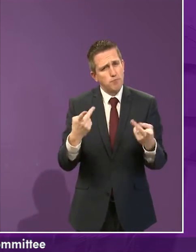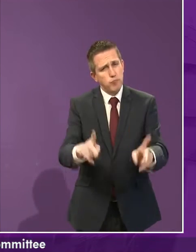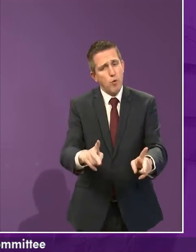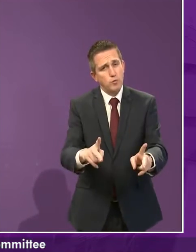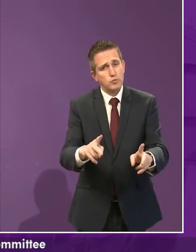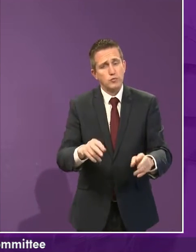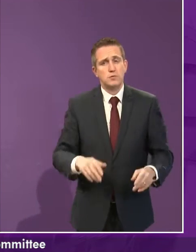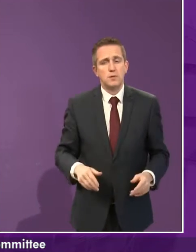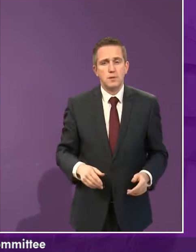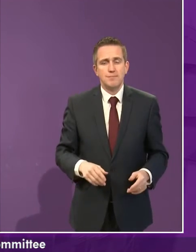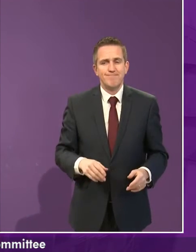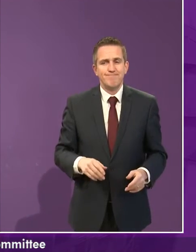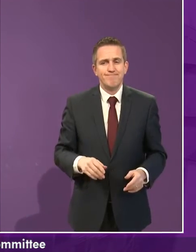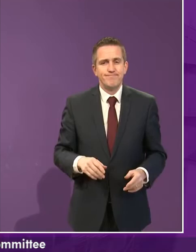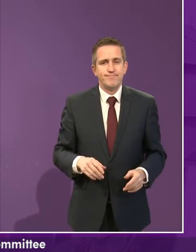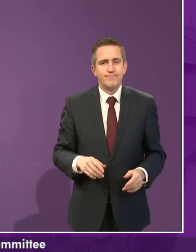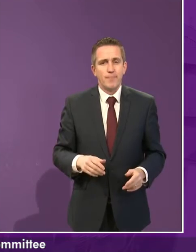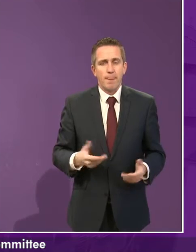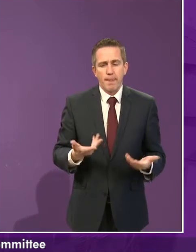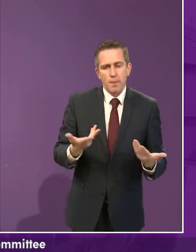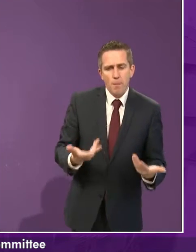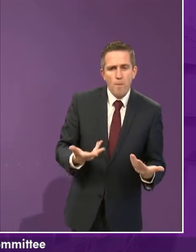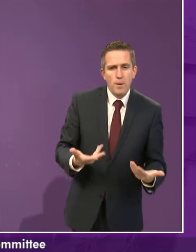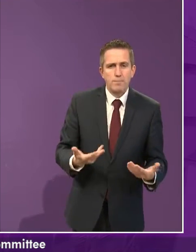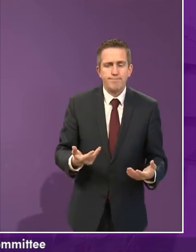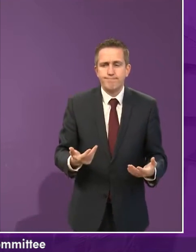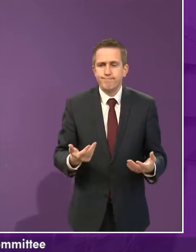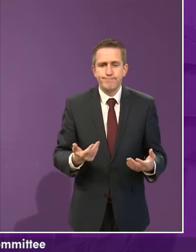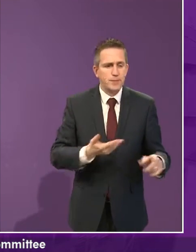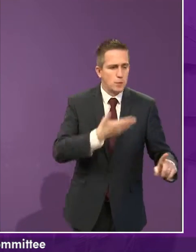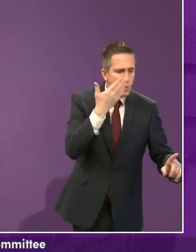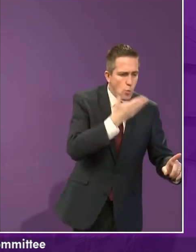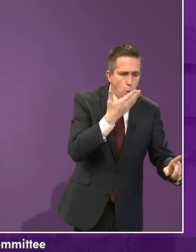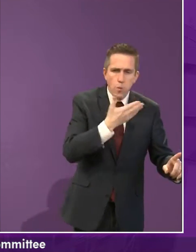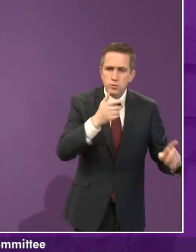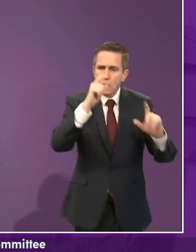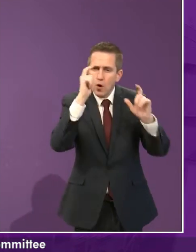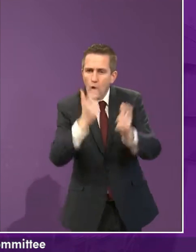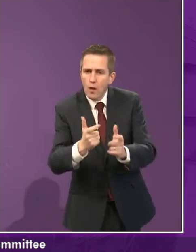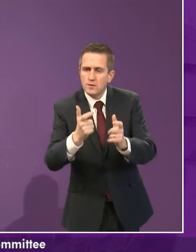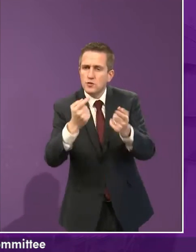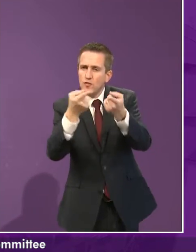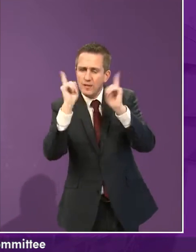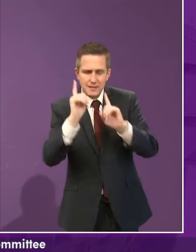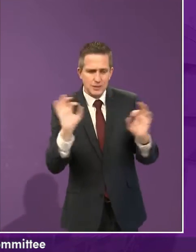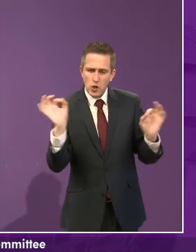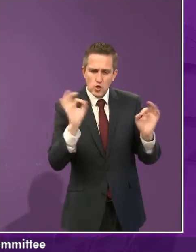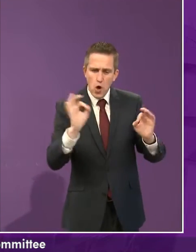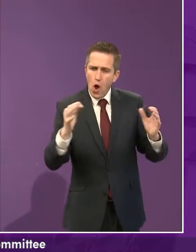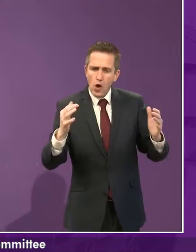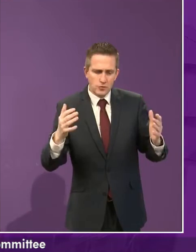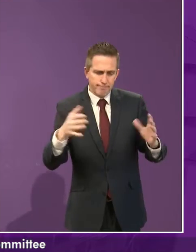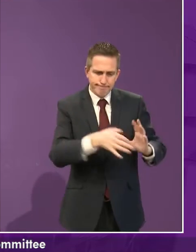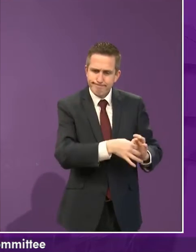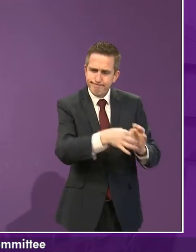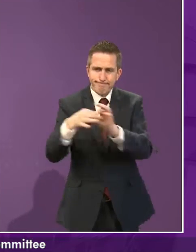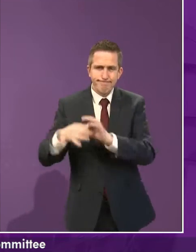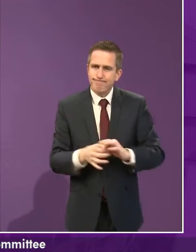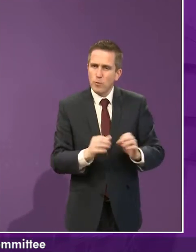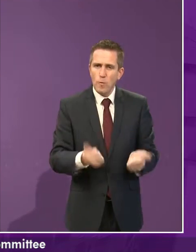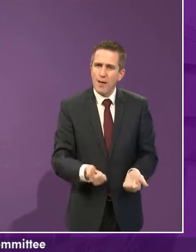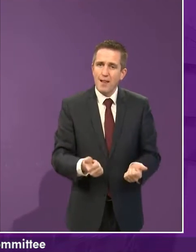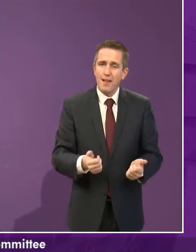opinion is that there's not a lot of integration between the schools, colleges and universities, because if a student's at a college just now and